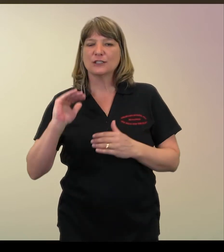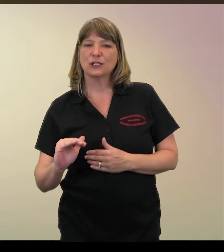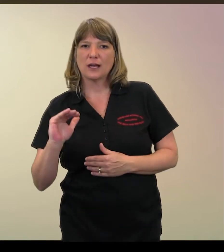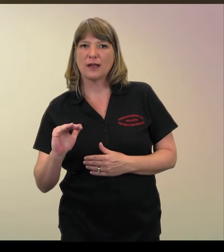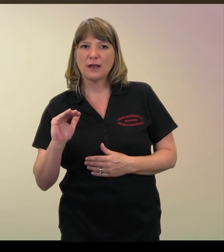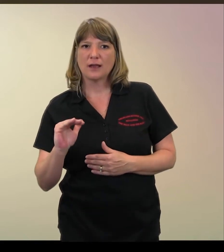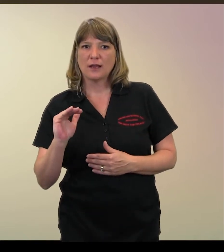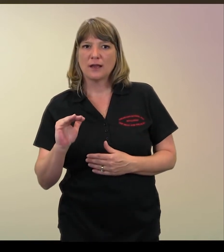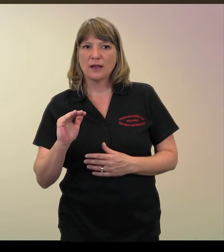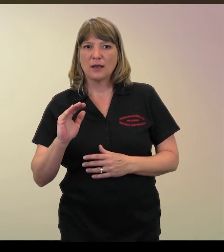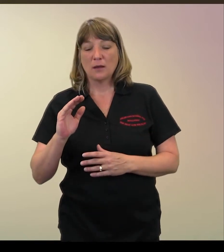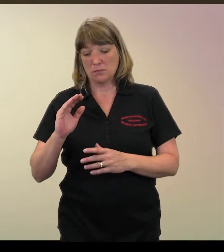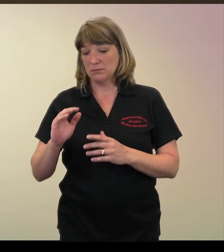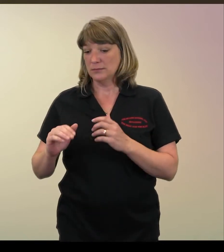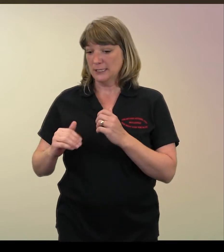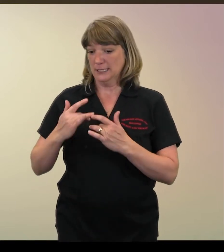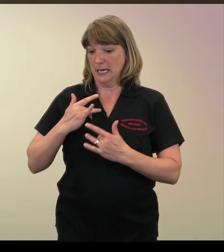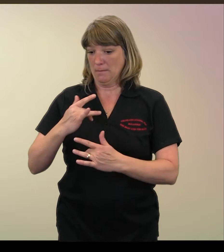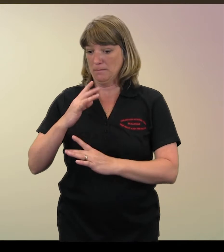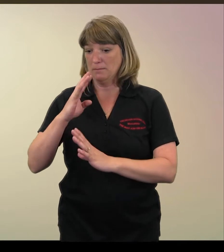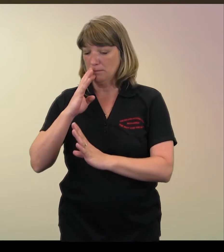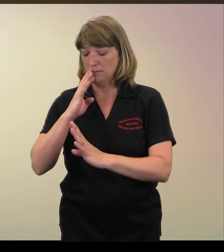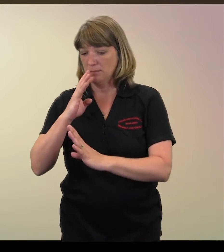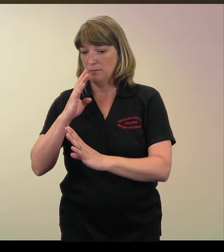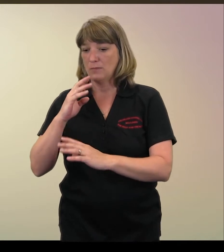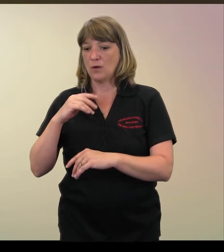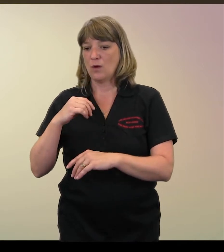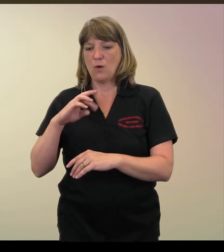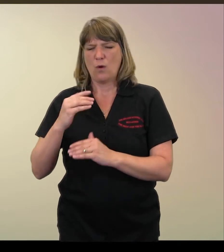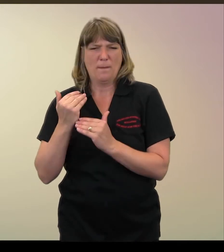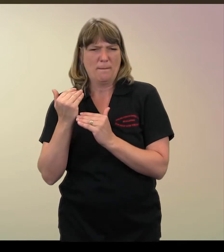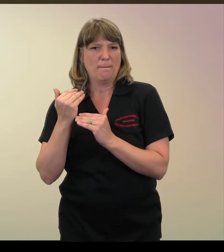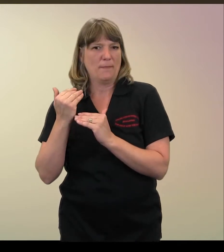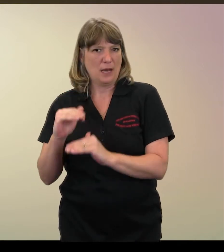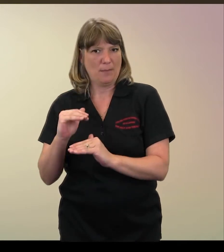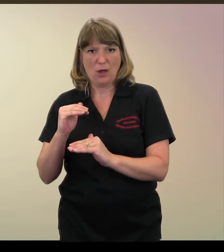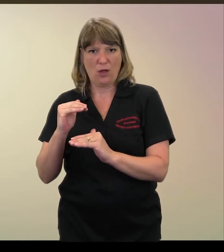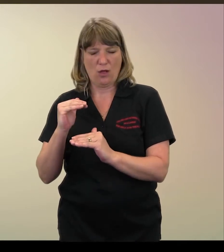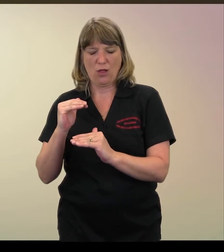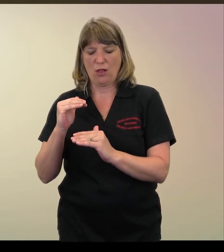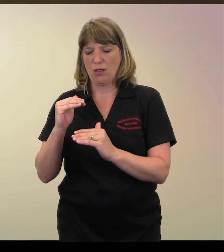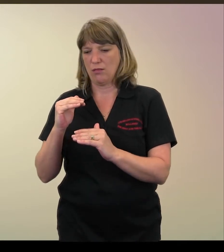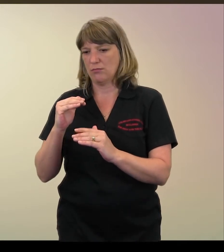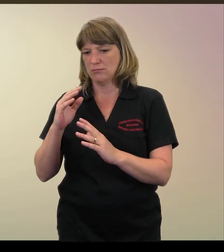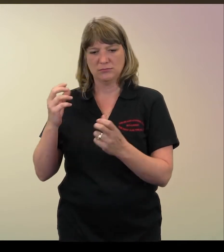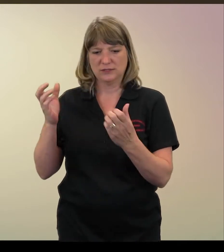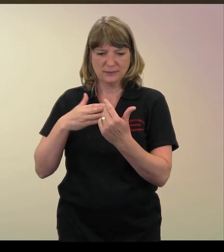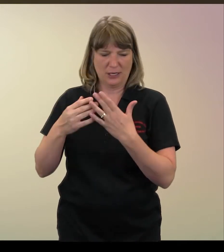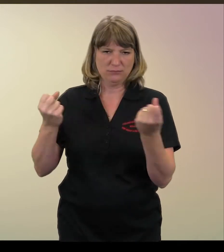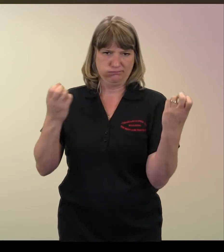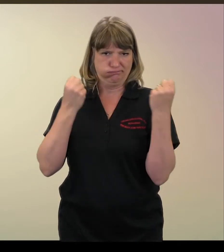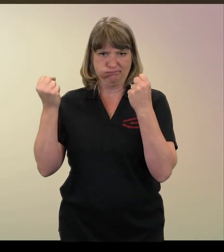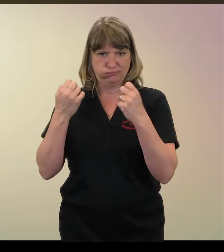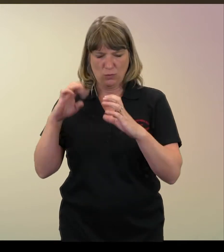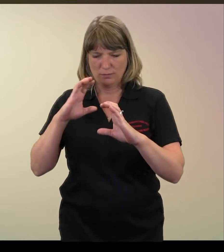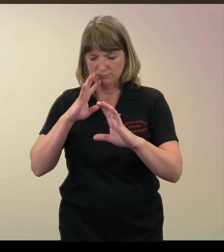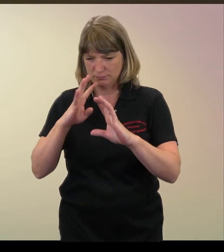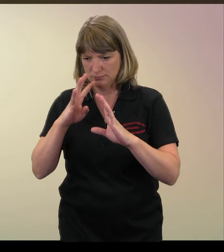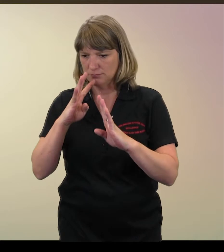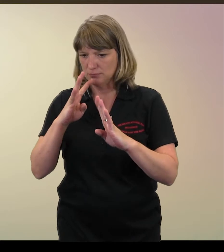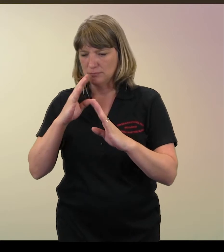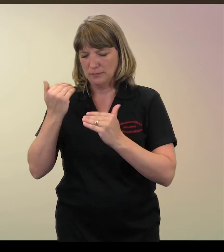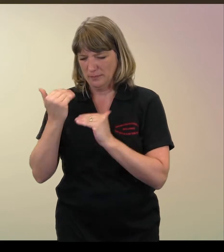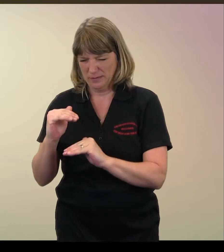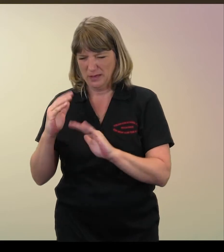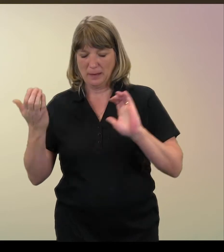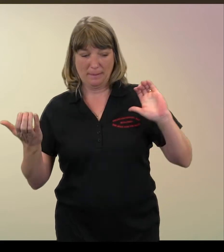a child who was minimally verbal or who had minimal communication in any modality, whether that's sign language or spoken